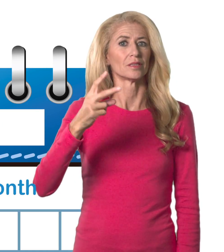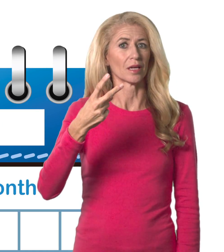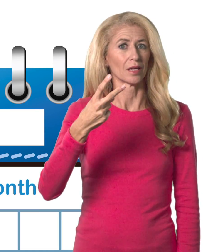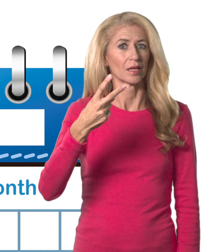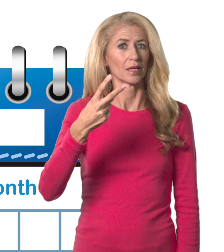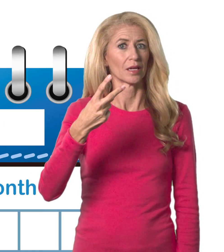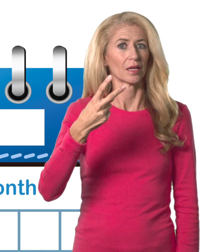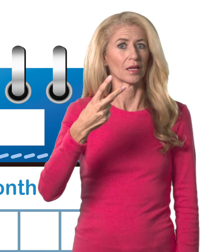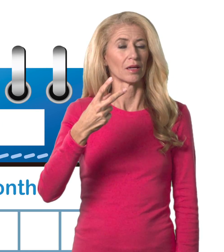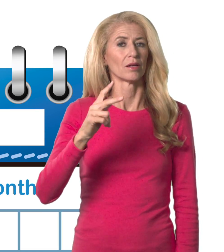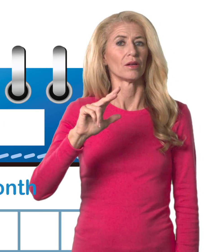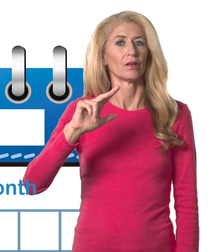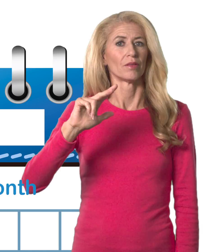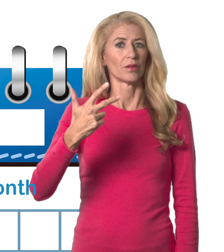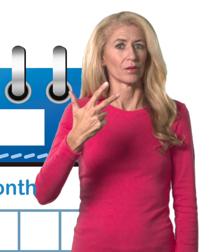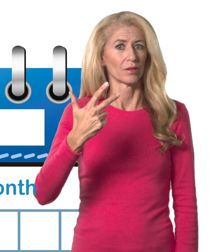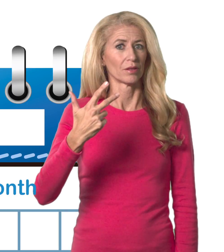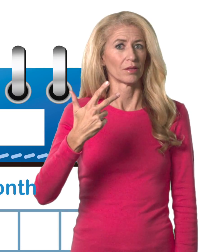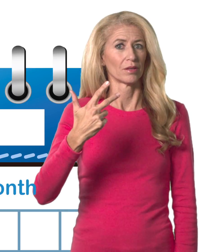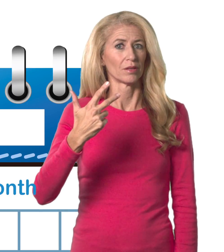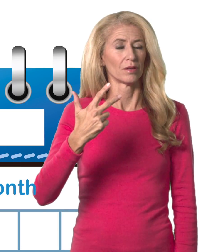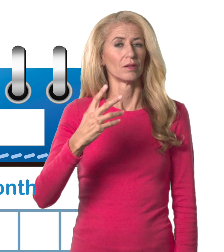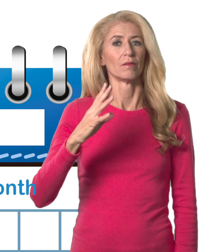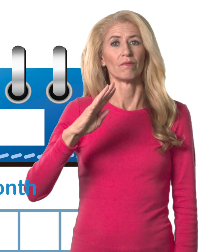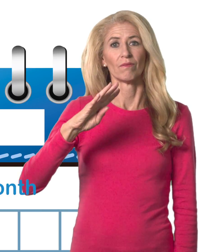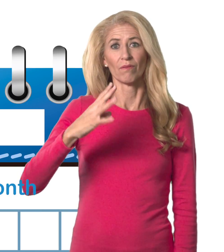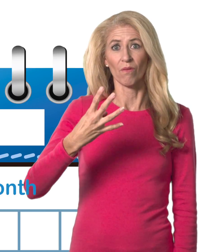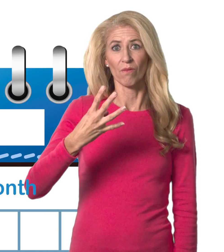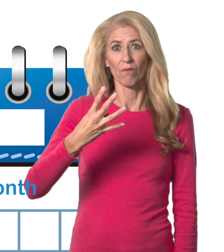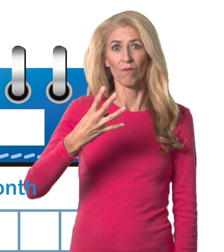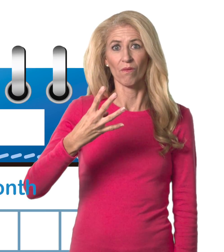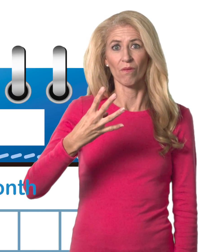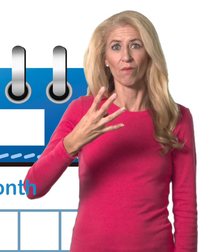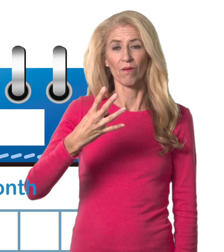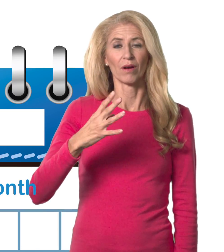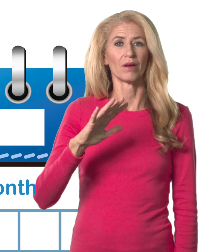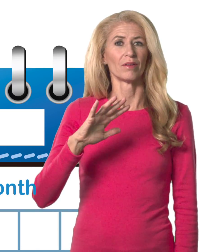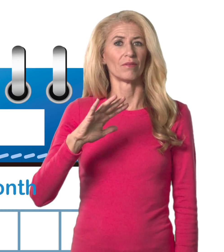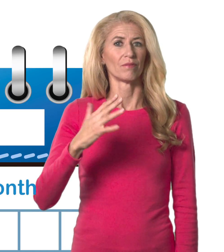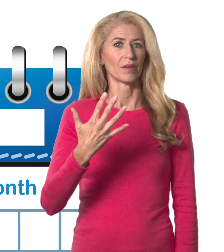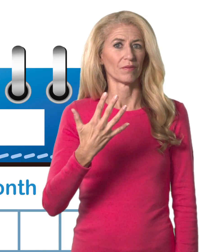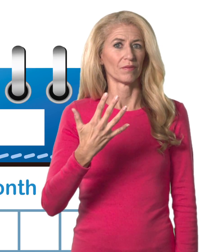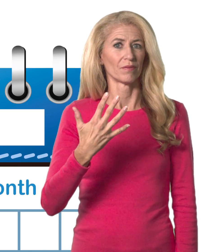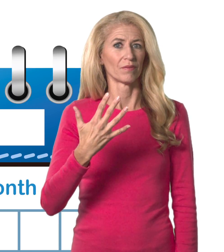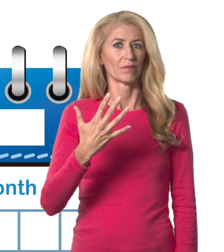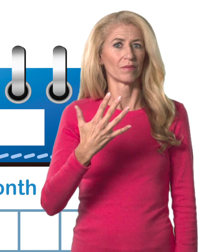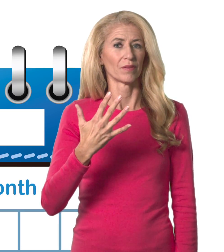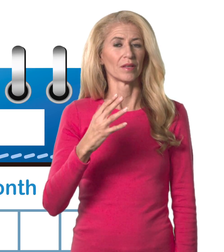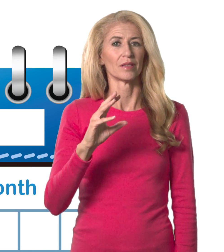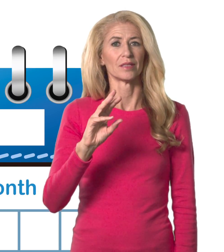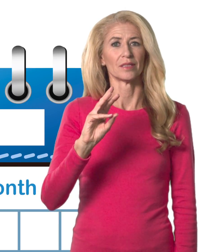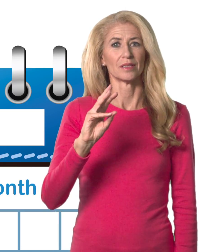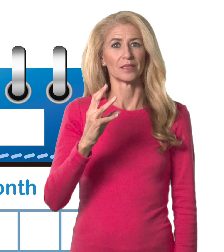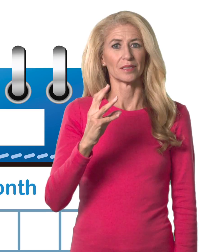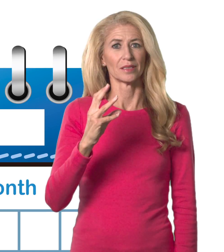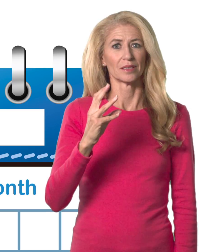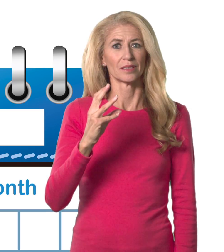use a slight twist of your hand. 2nd, 3rd, 4th, 5th,